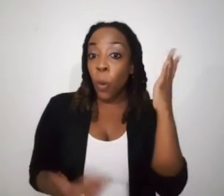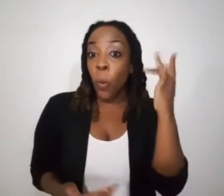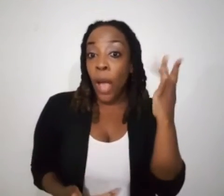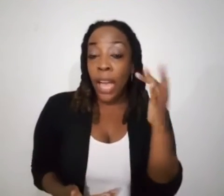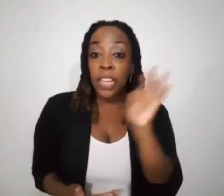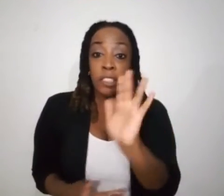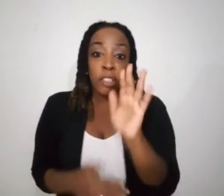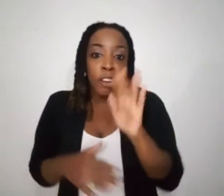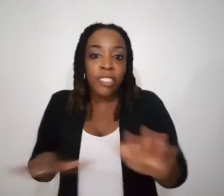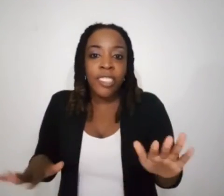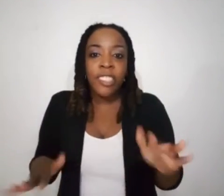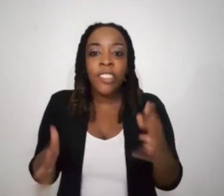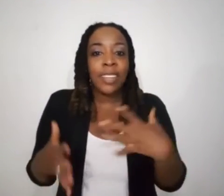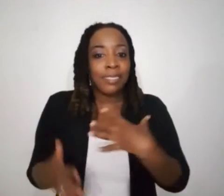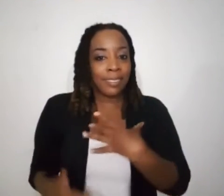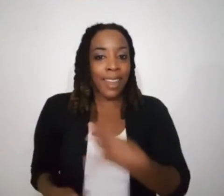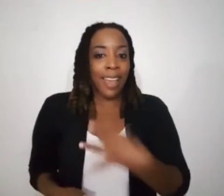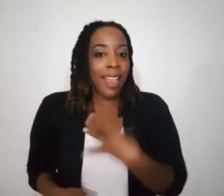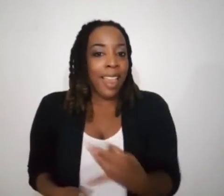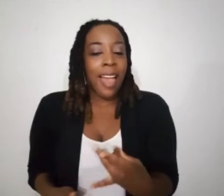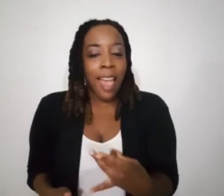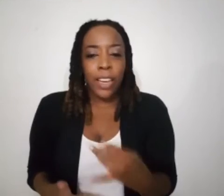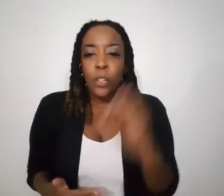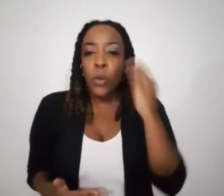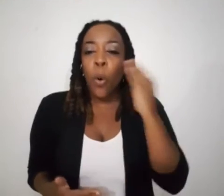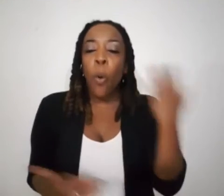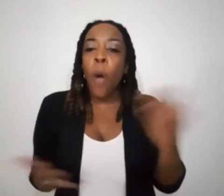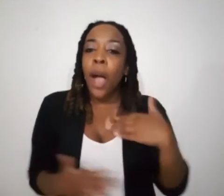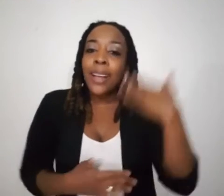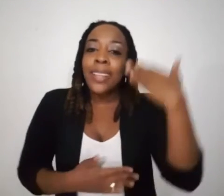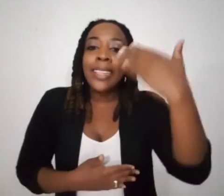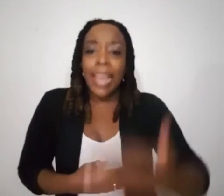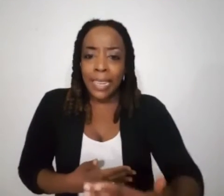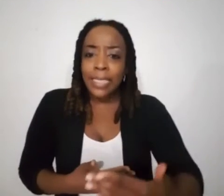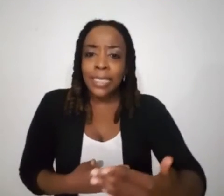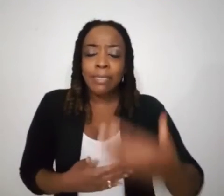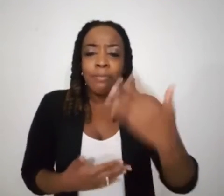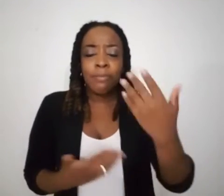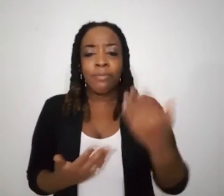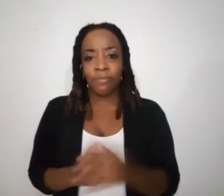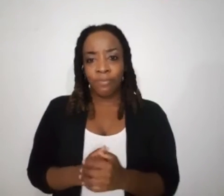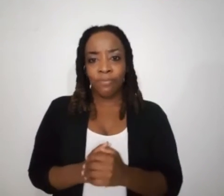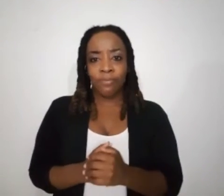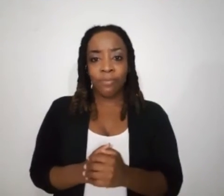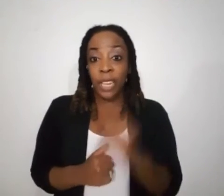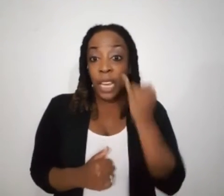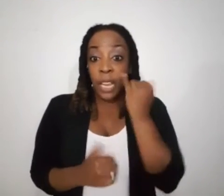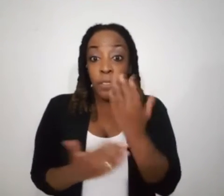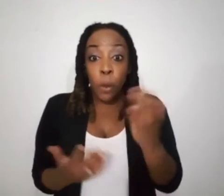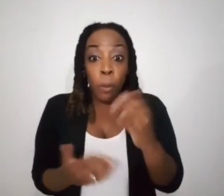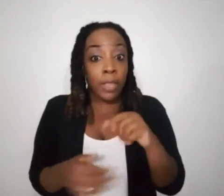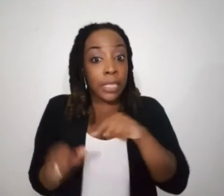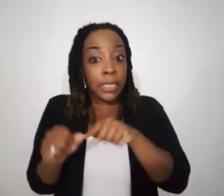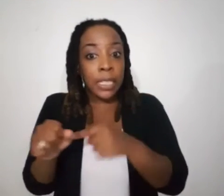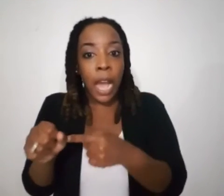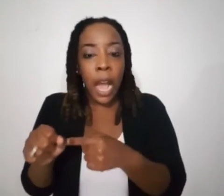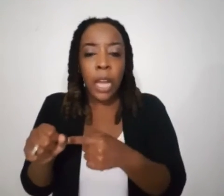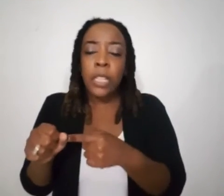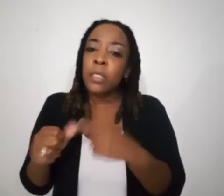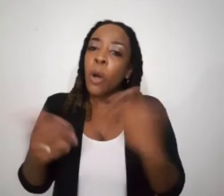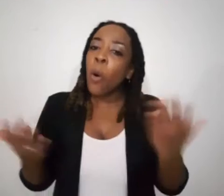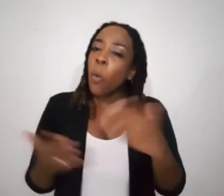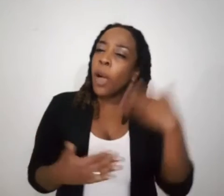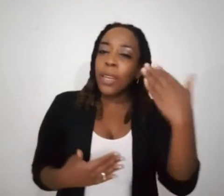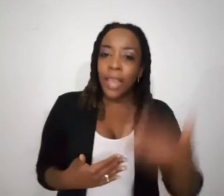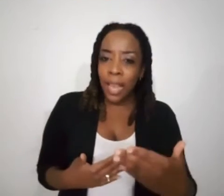like things being predictable. They like to know when something starts, what they're going to do